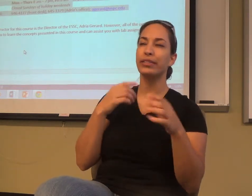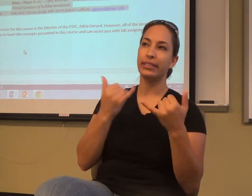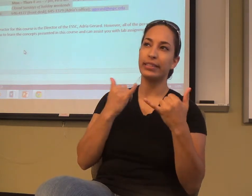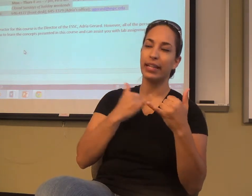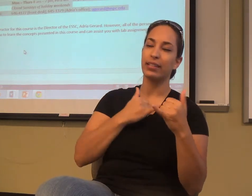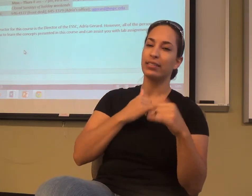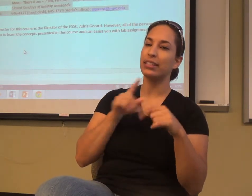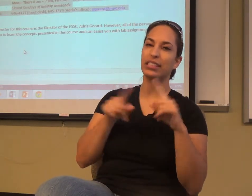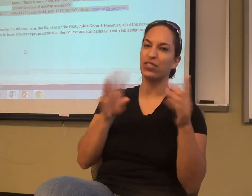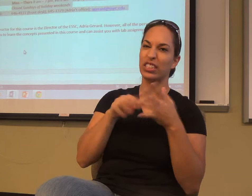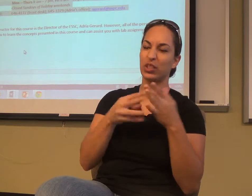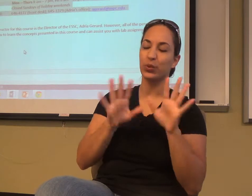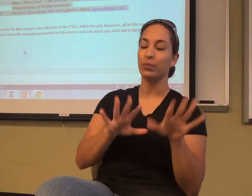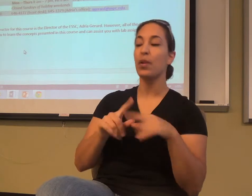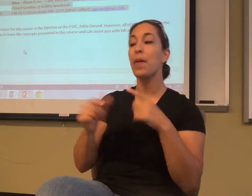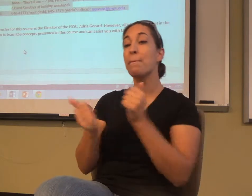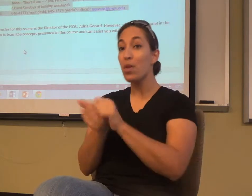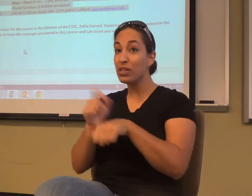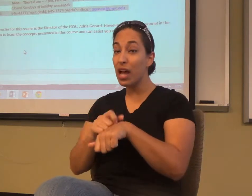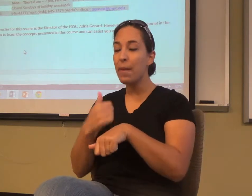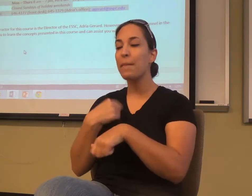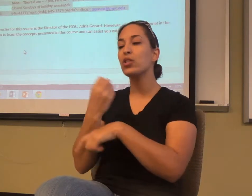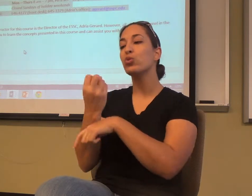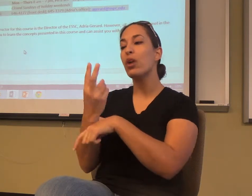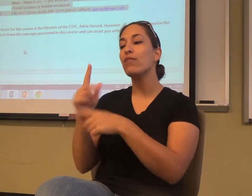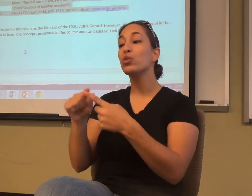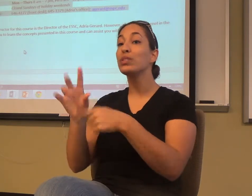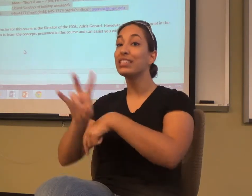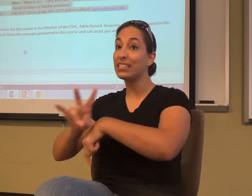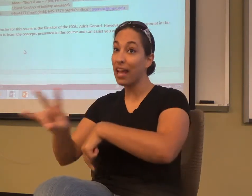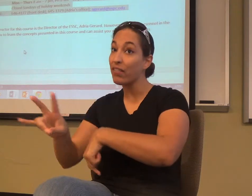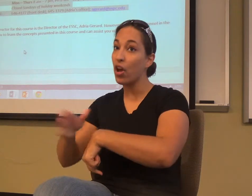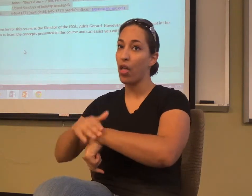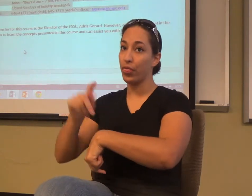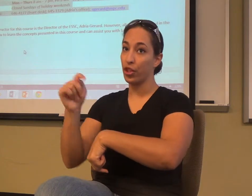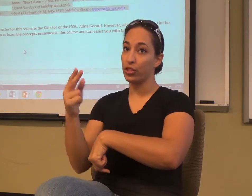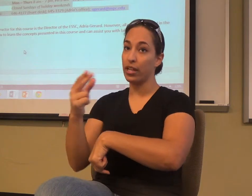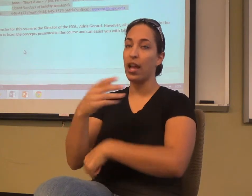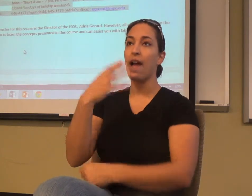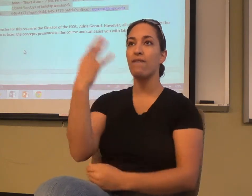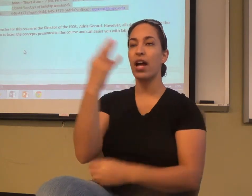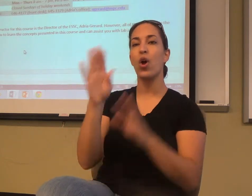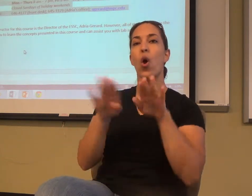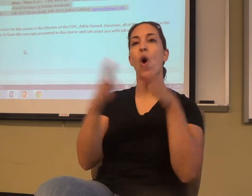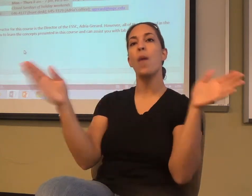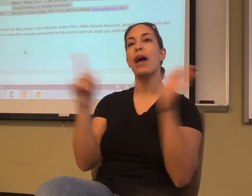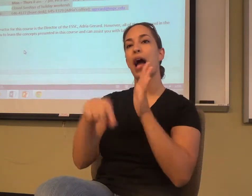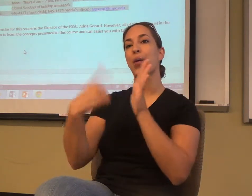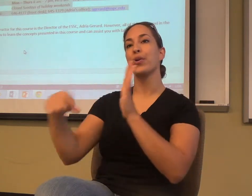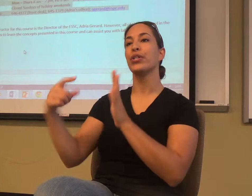7 on Thursdays. And Fridays, our open hours are 8 to noon, and you can reach me during that time as well.